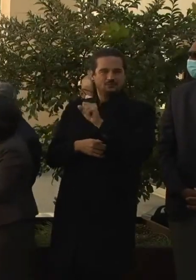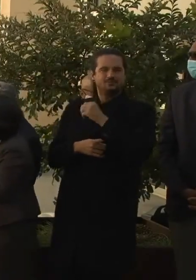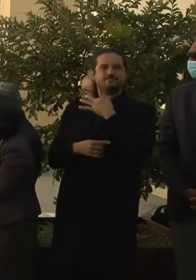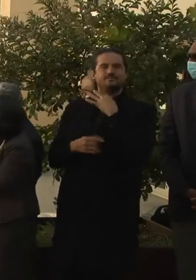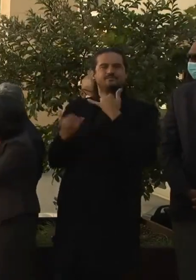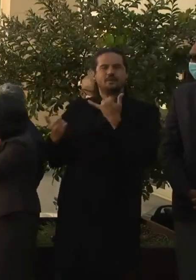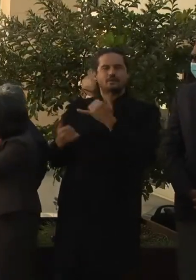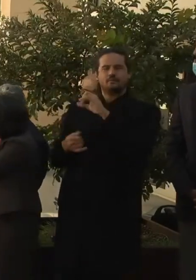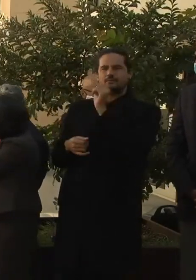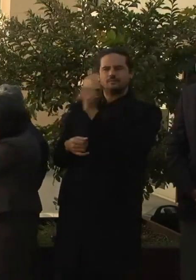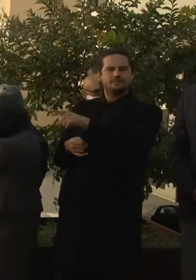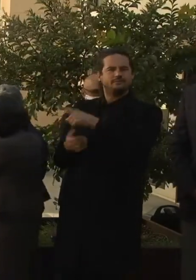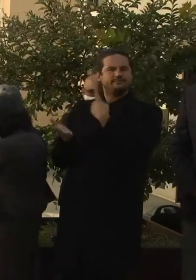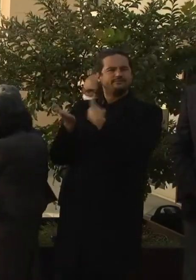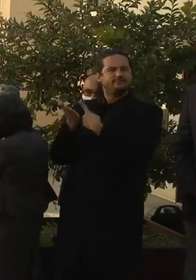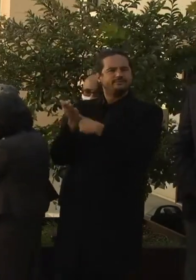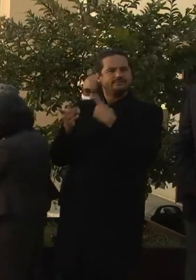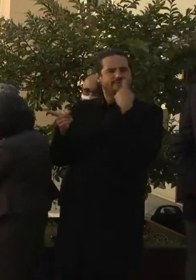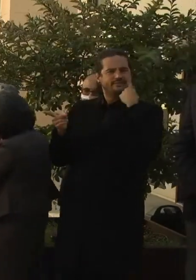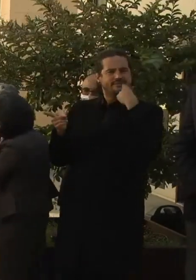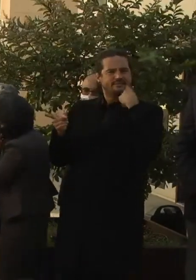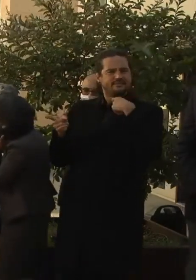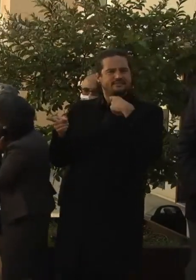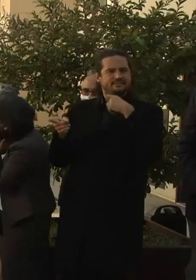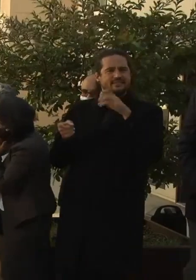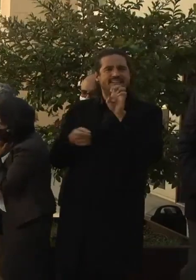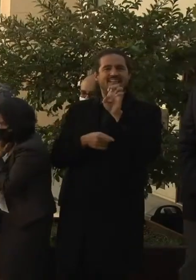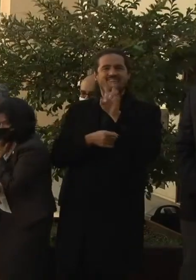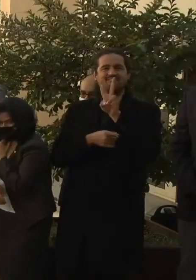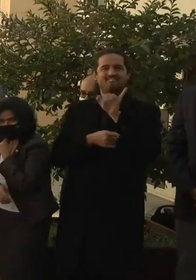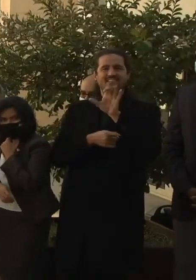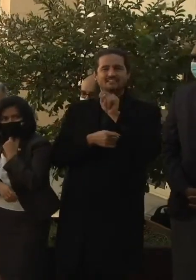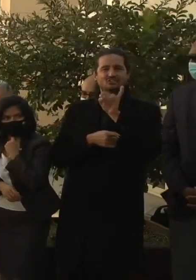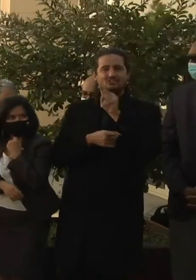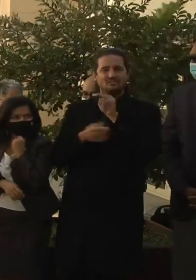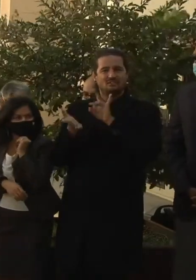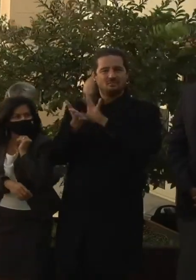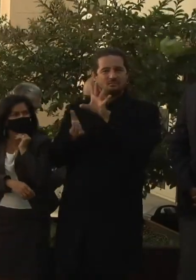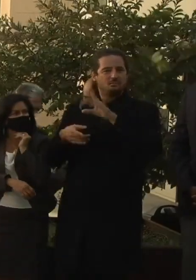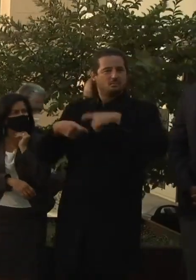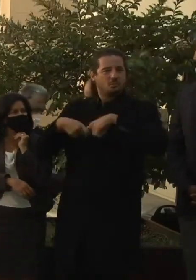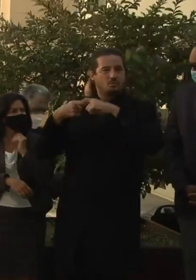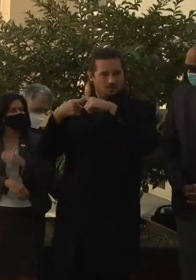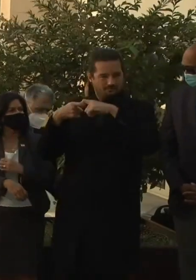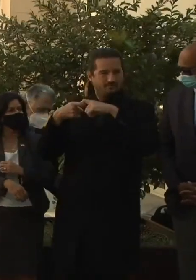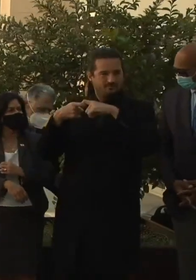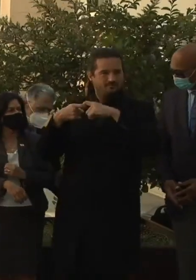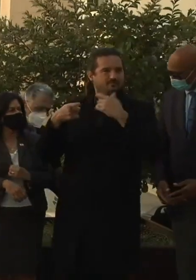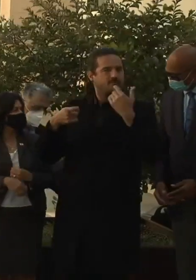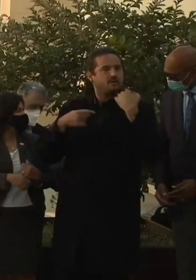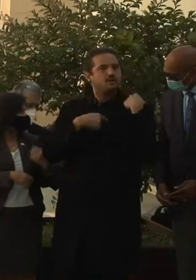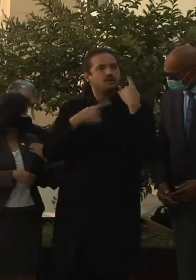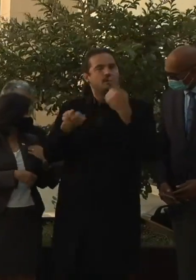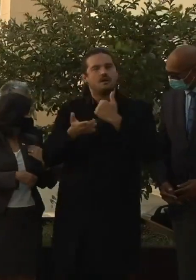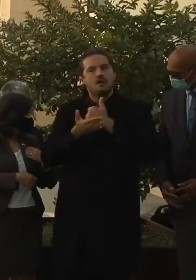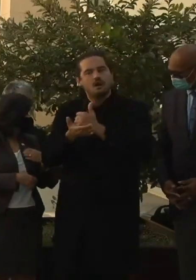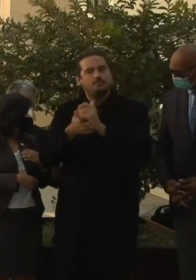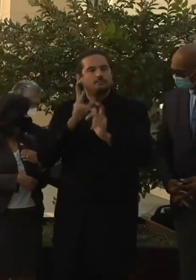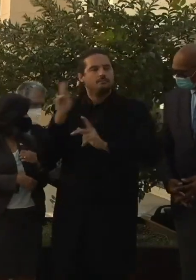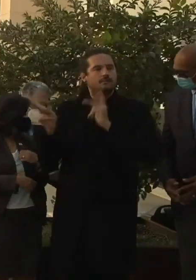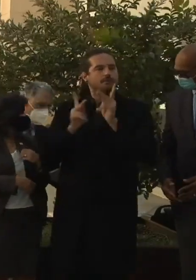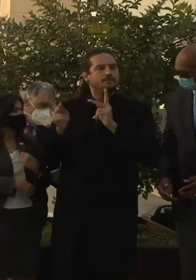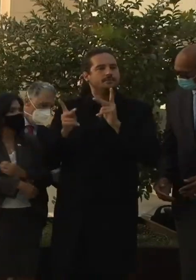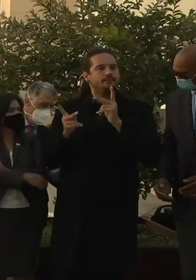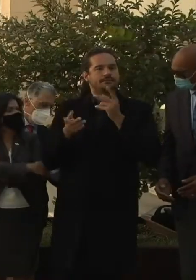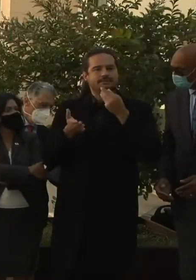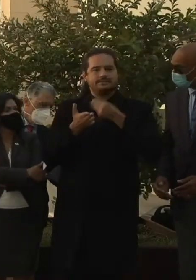the eviction moratorium. There is a safety net for those who make under 80% of the median, but